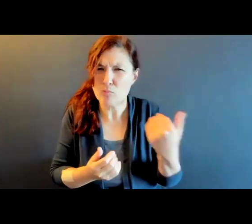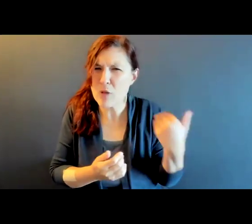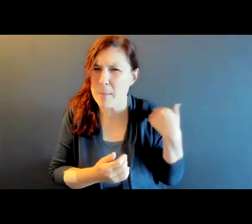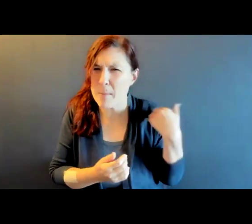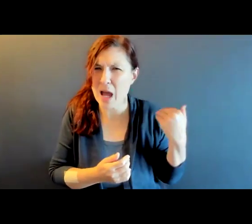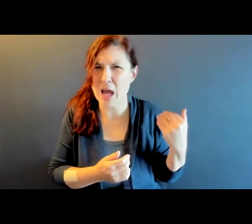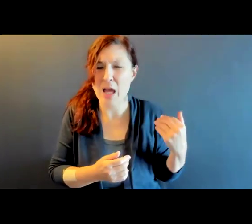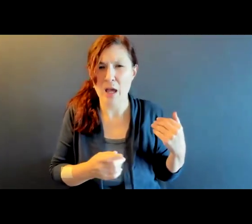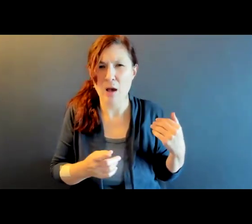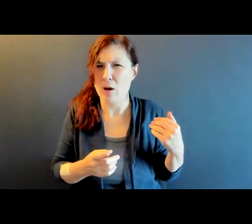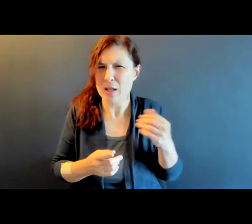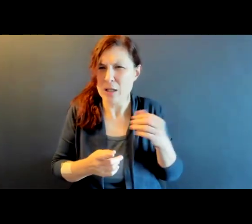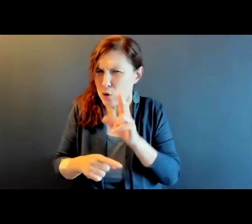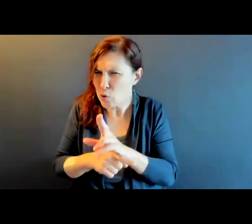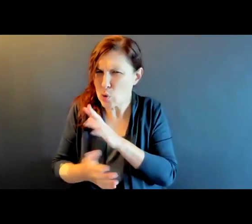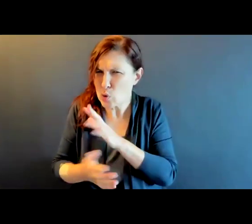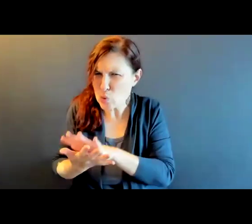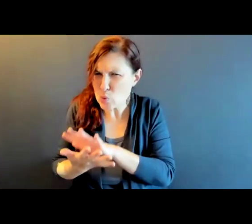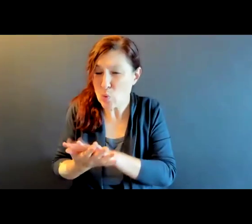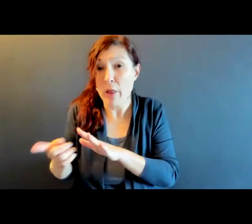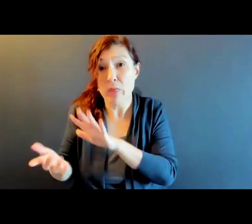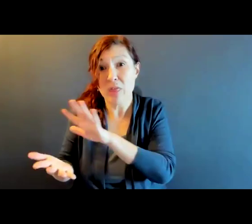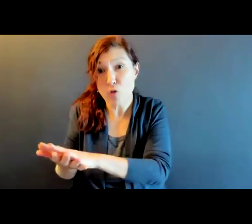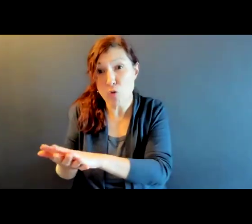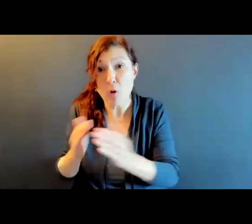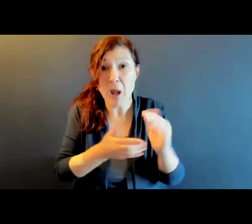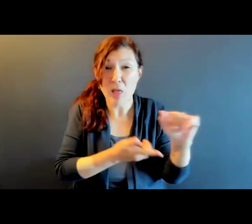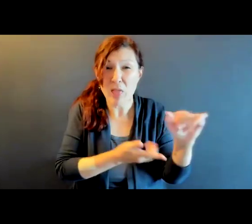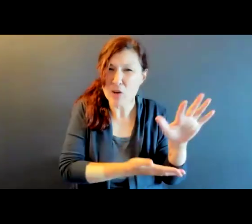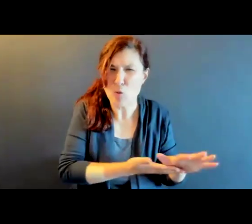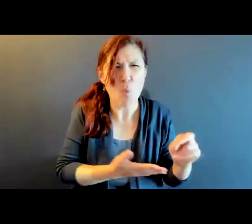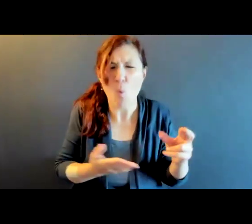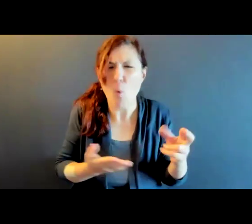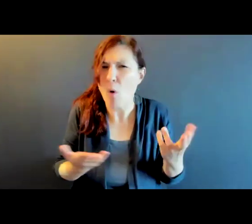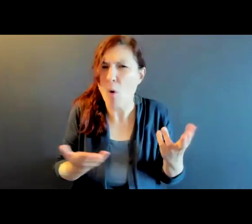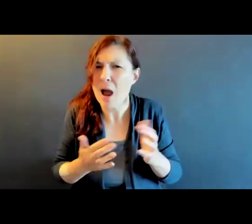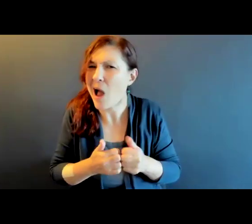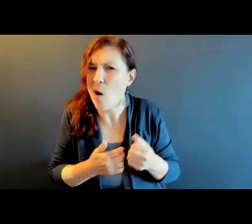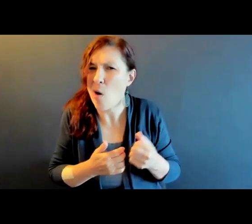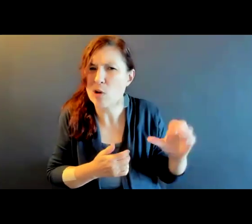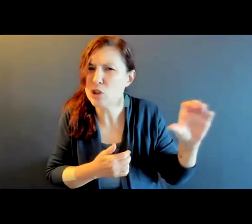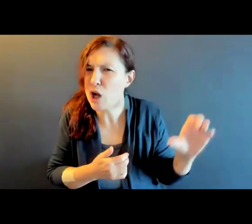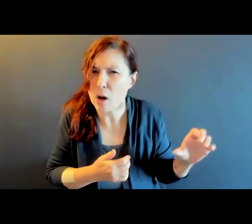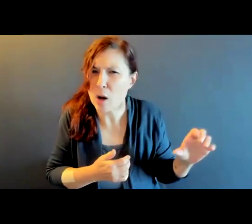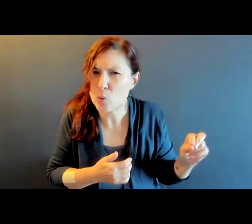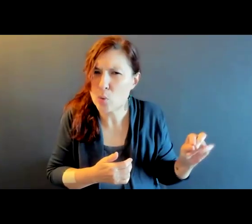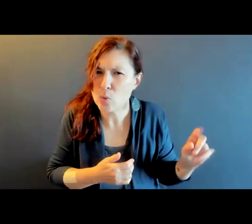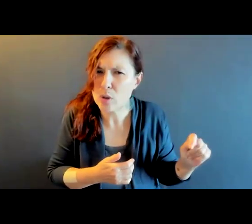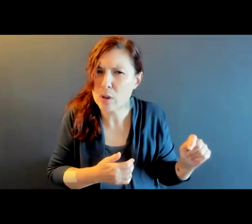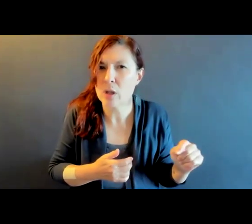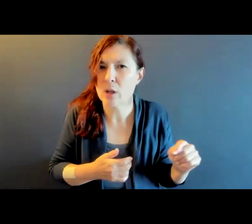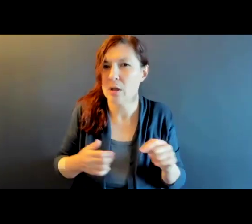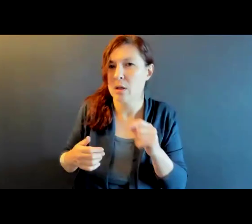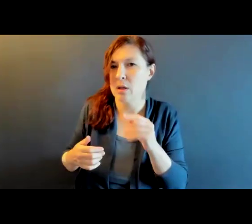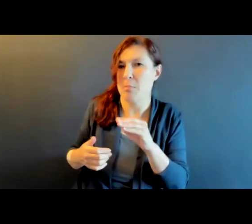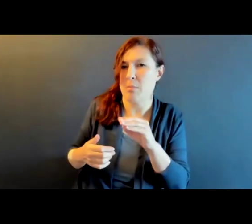as you talked about here, you know, B versus C? Do we know how they do it? I don't actually know